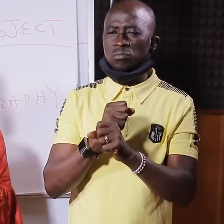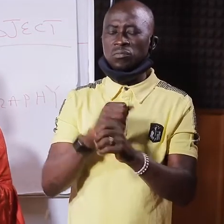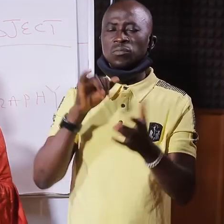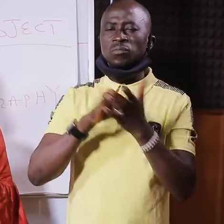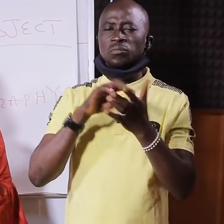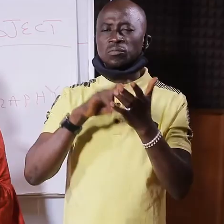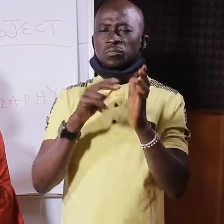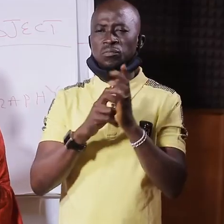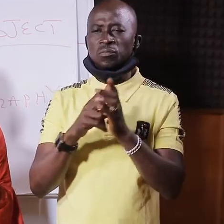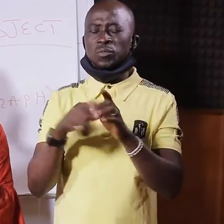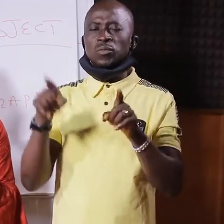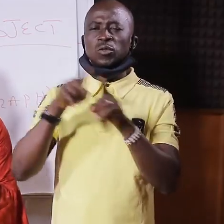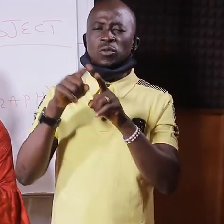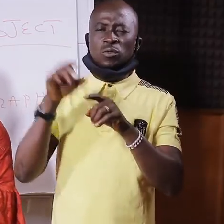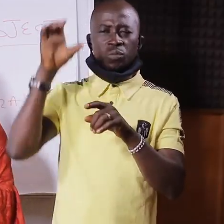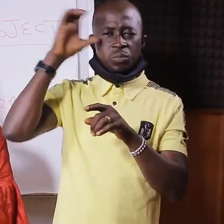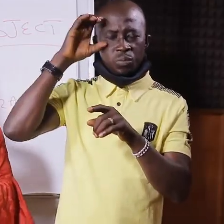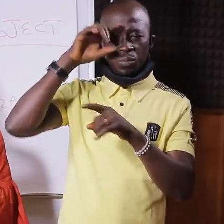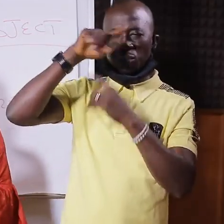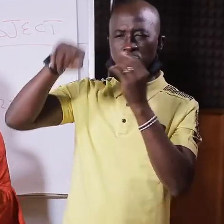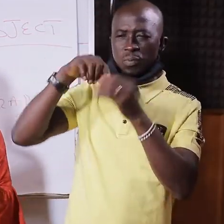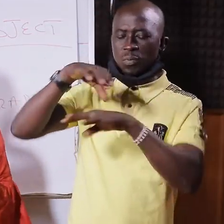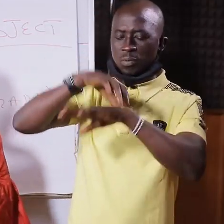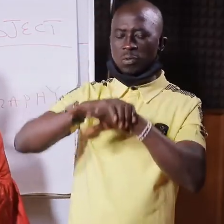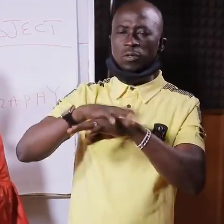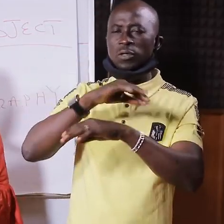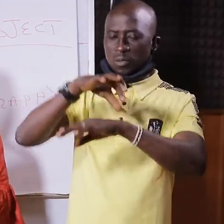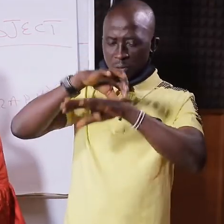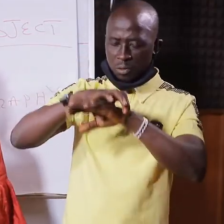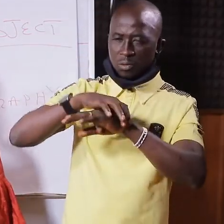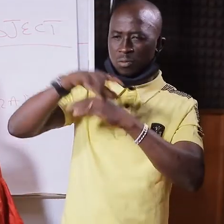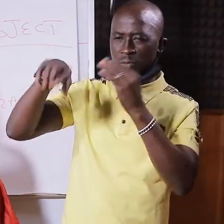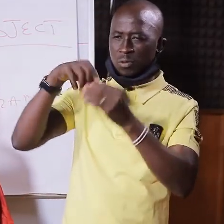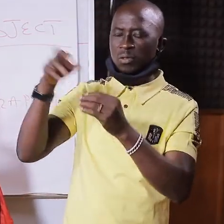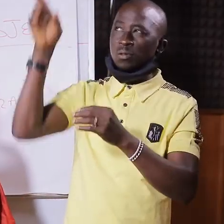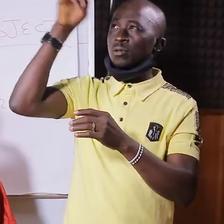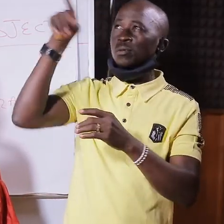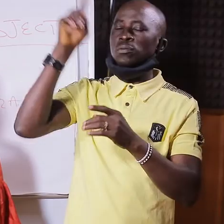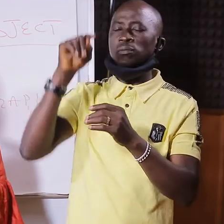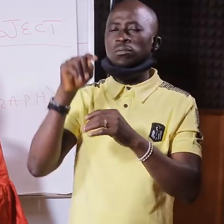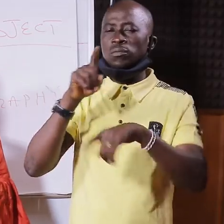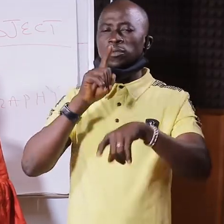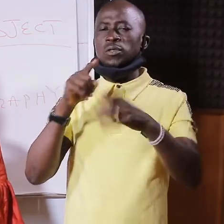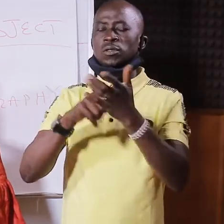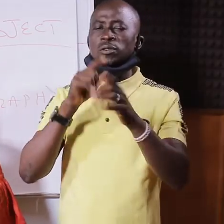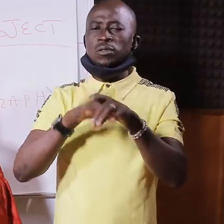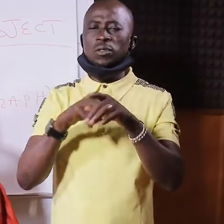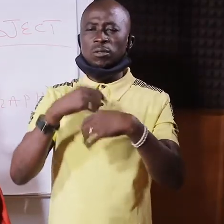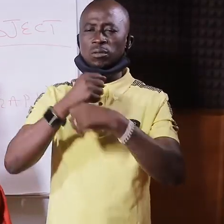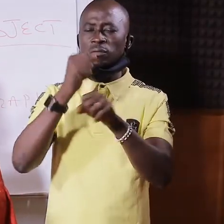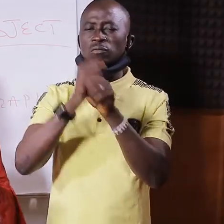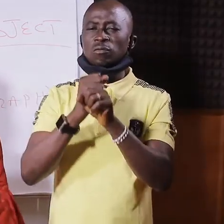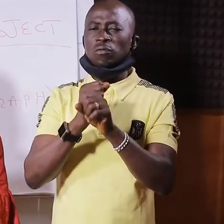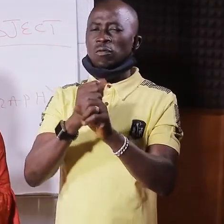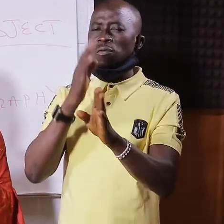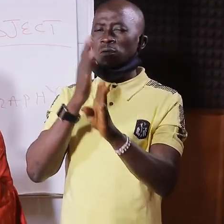the moon goes around the earth is going around the sun. During the course of this movement, they form a